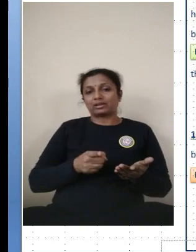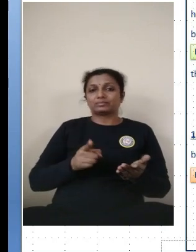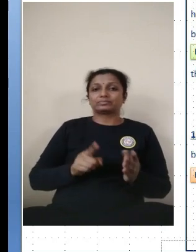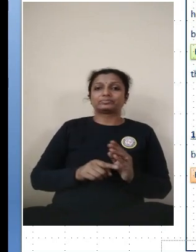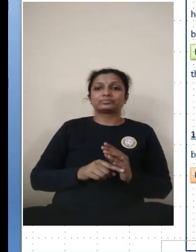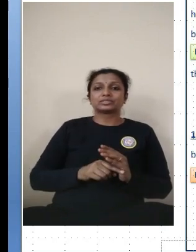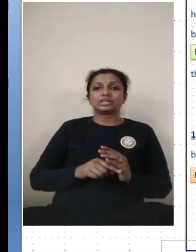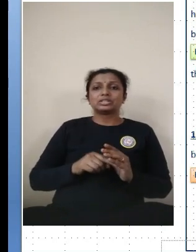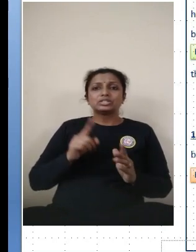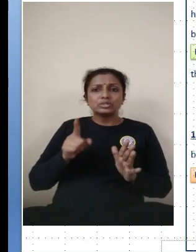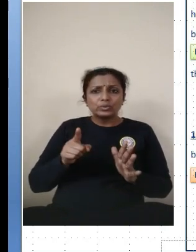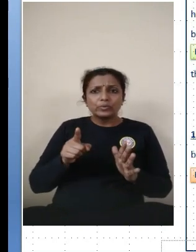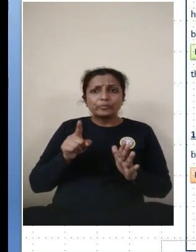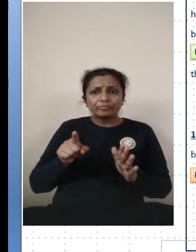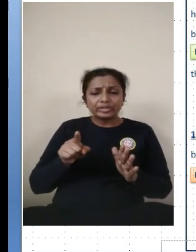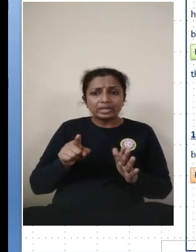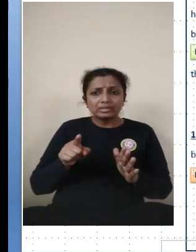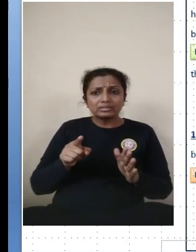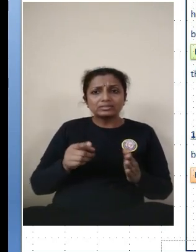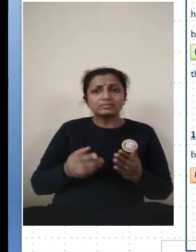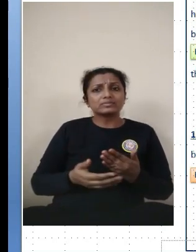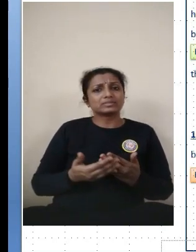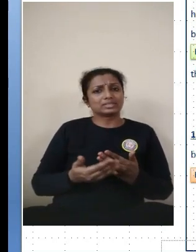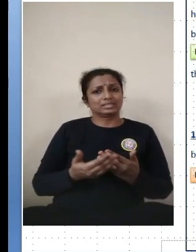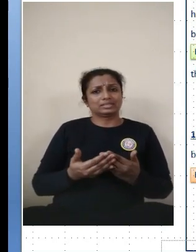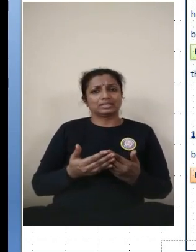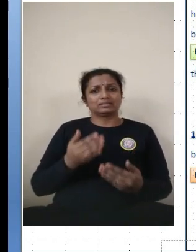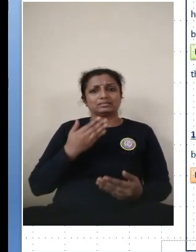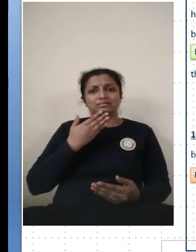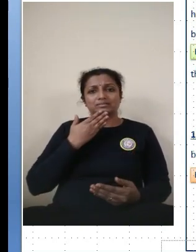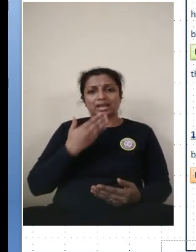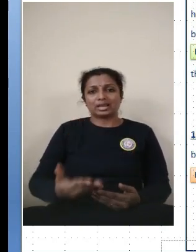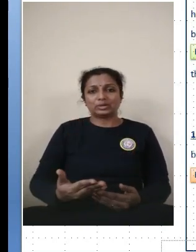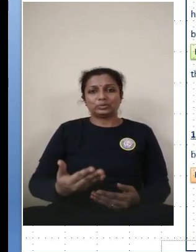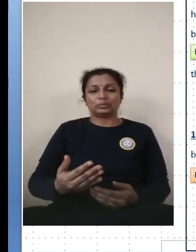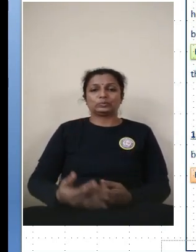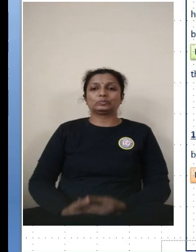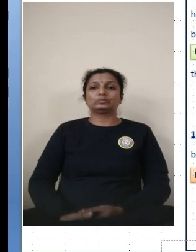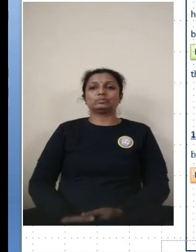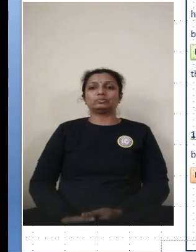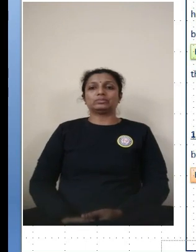in the blanks of 1 mark or 2 mark questions. Thank you.